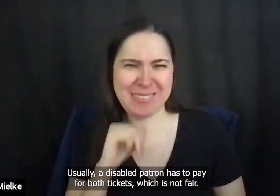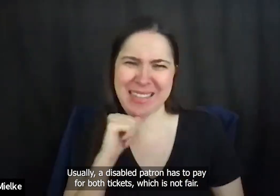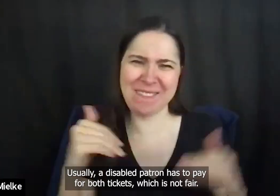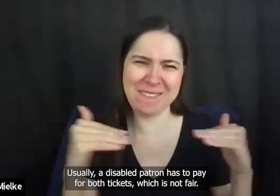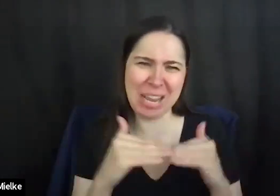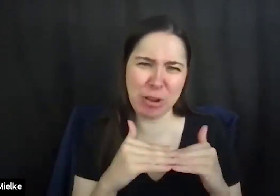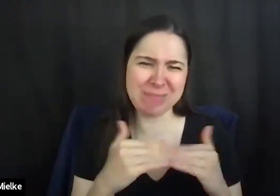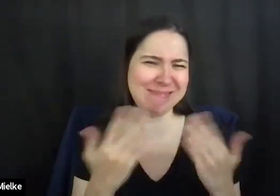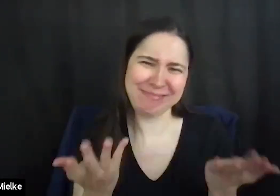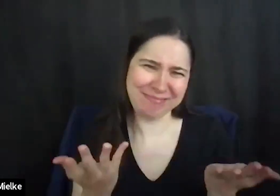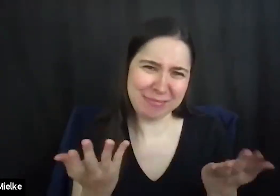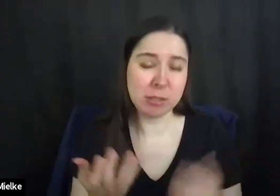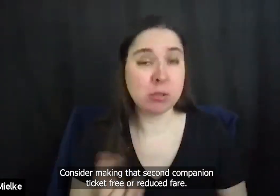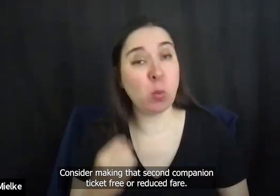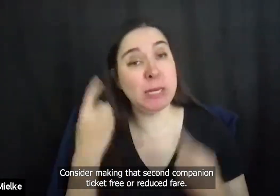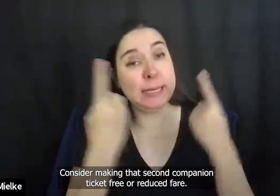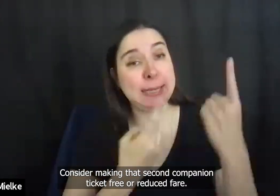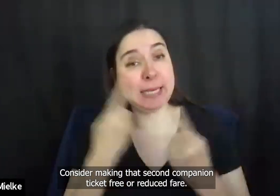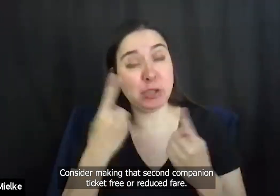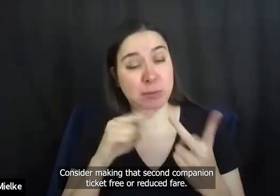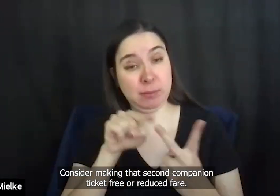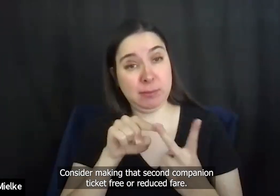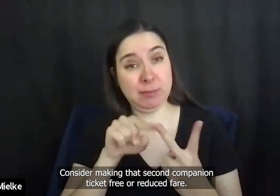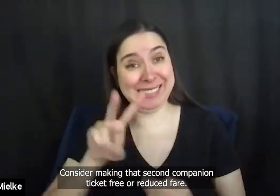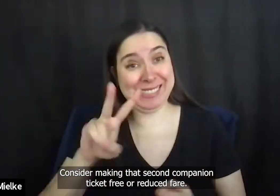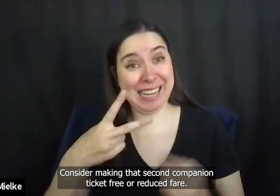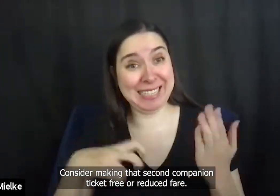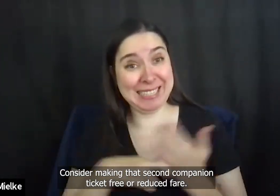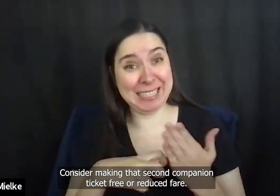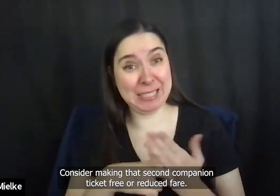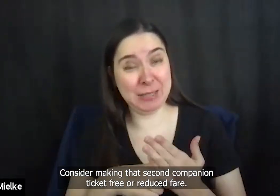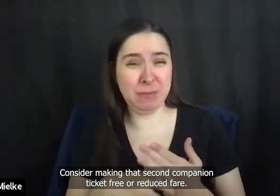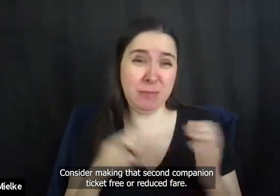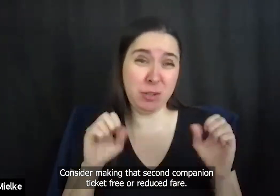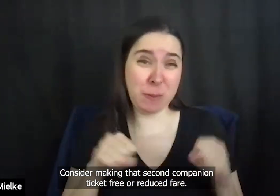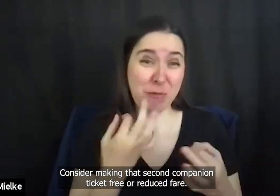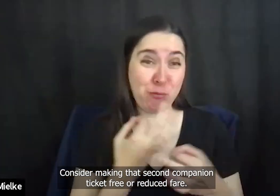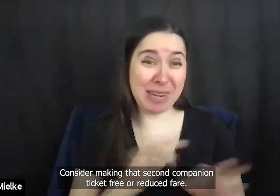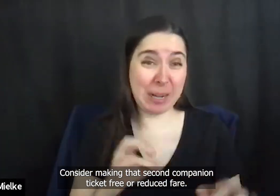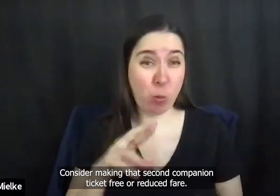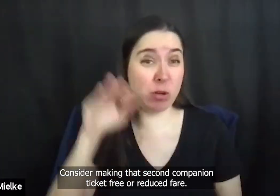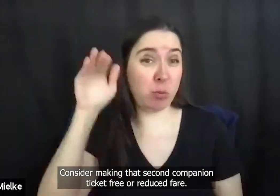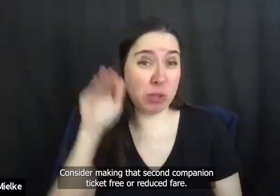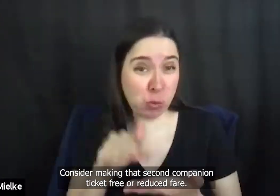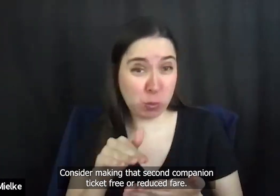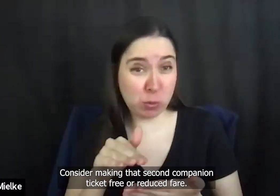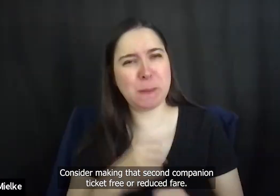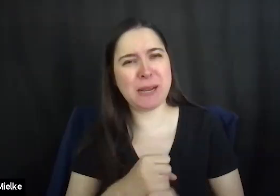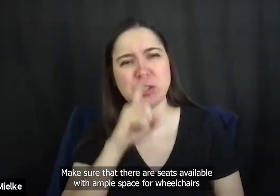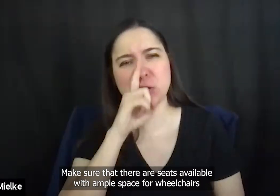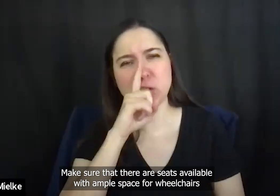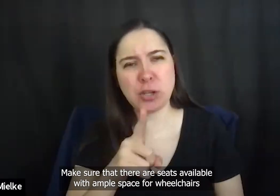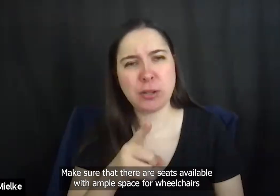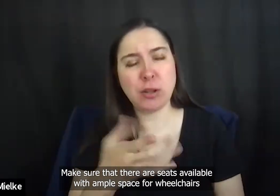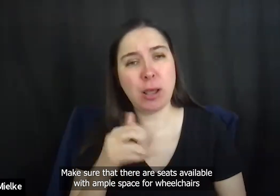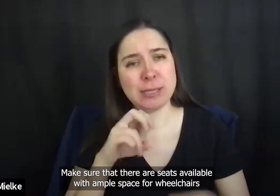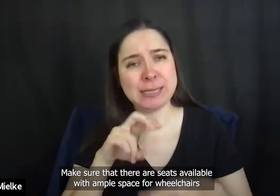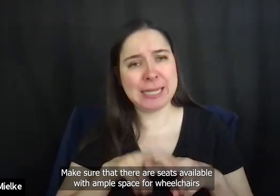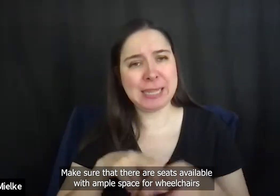fair. Consider making that second companion ticket free or reduced fare. Make sure that there are seats available